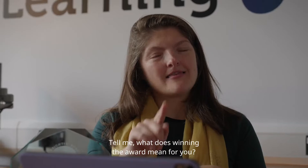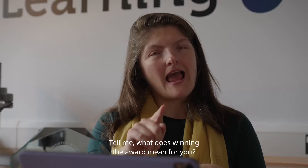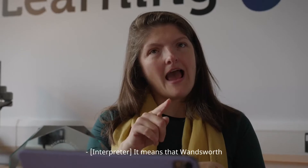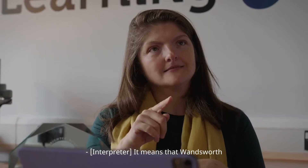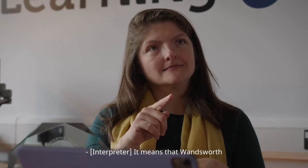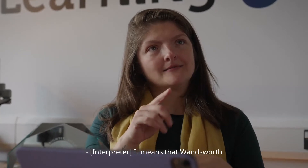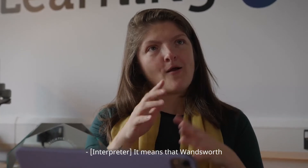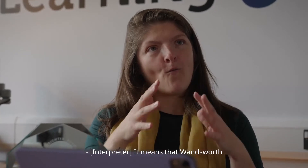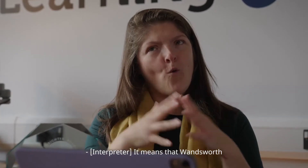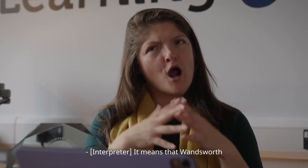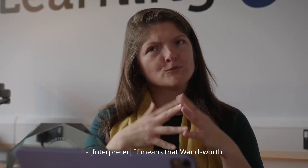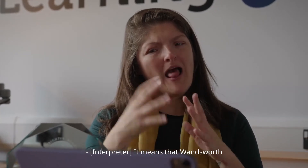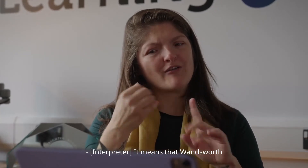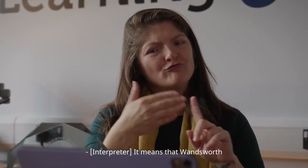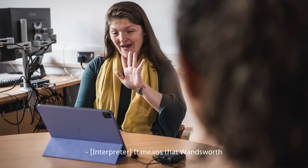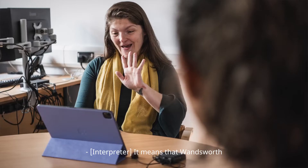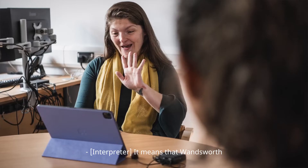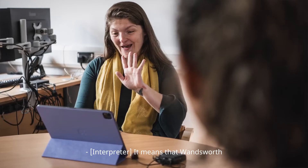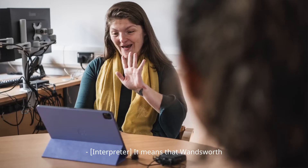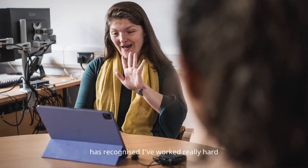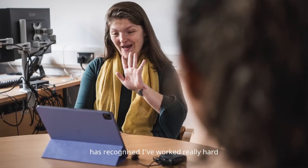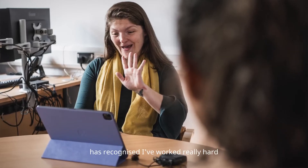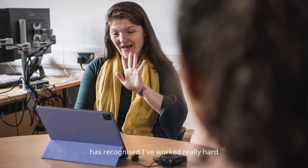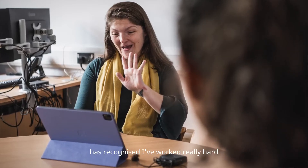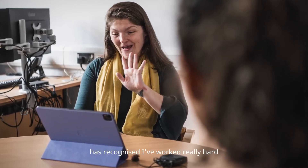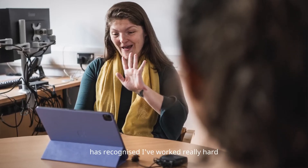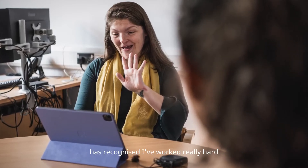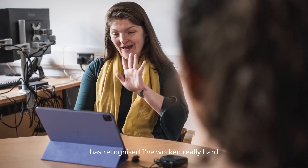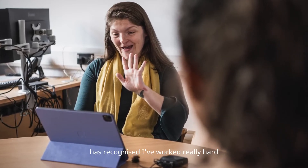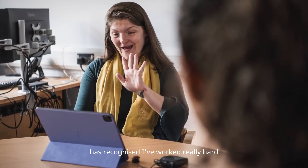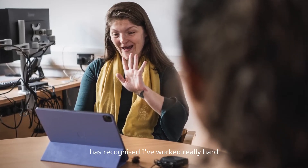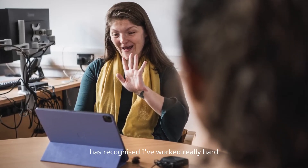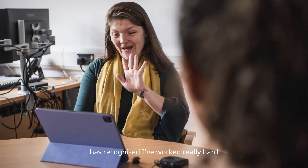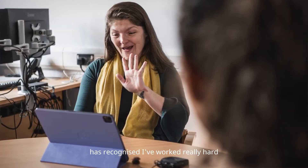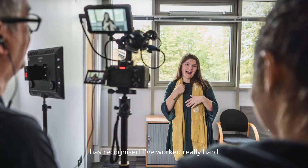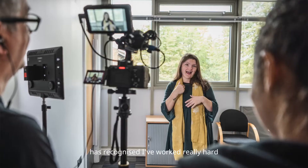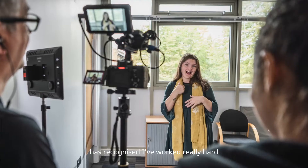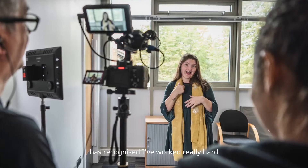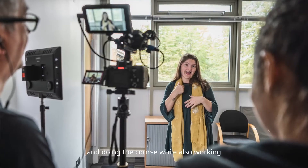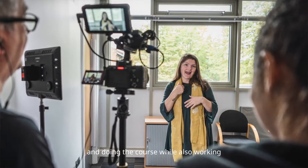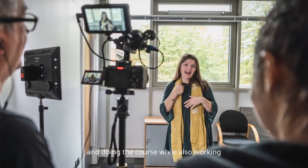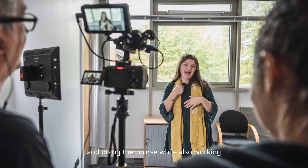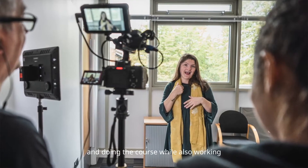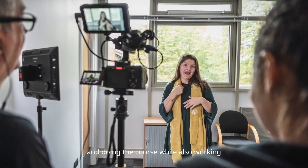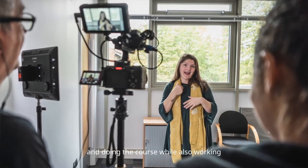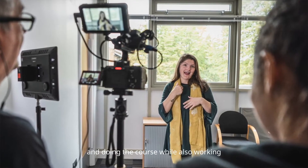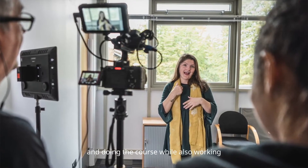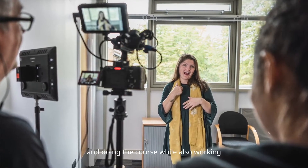It means that Wandsworth has sort of recognised that I've worked really hard and, you know, doing